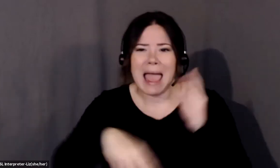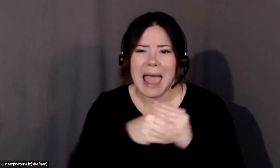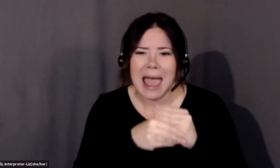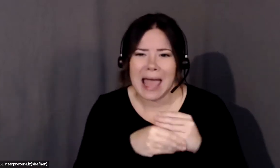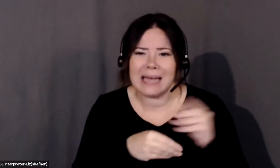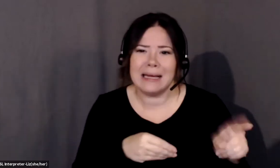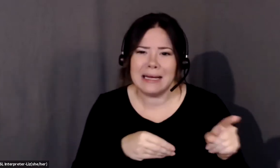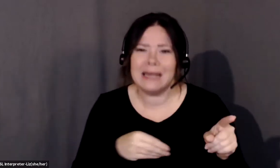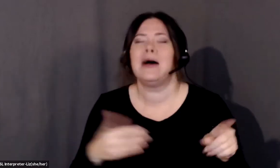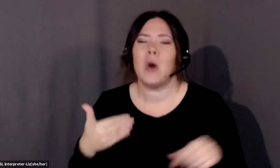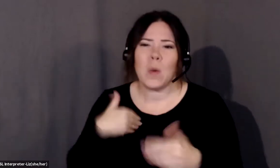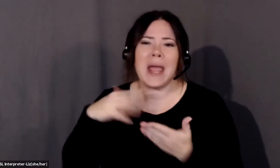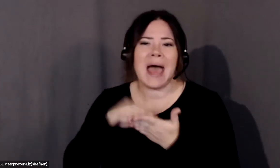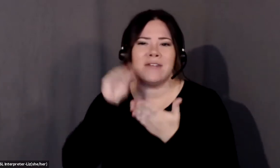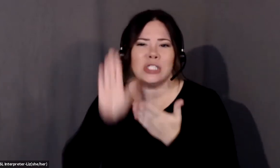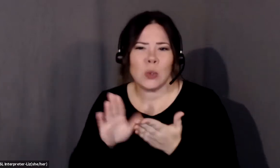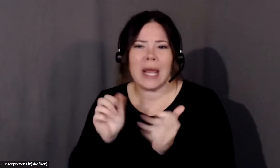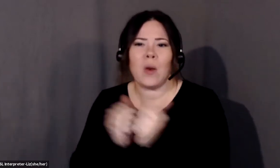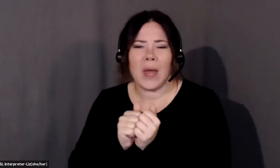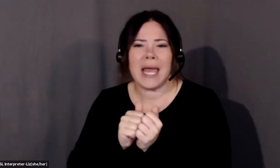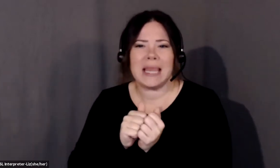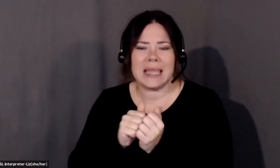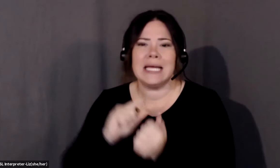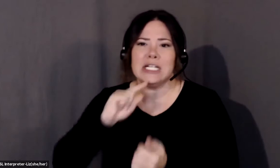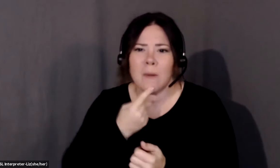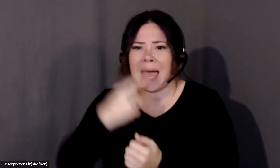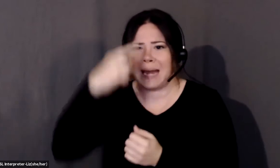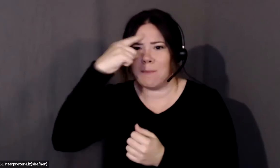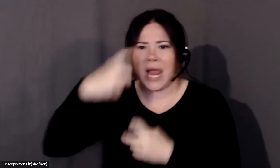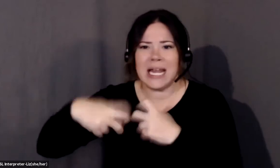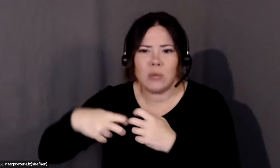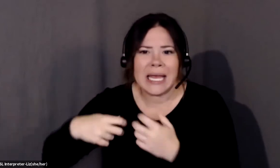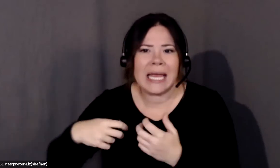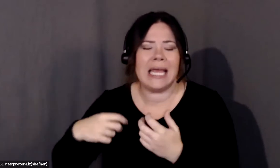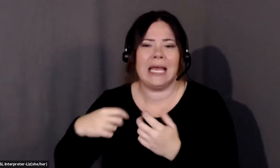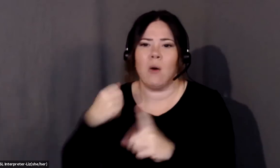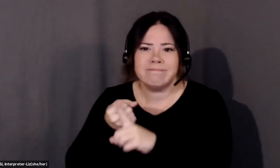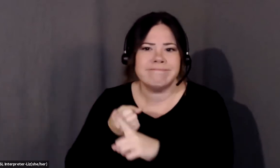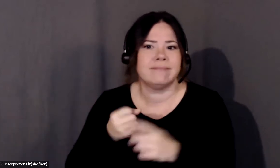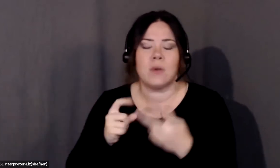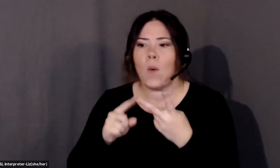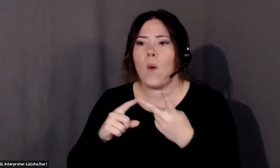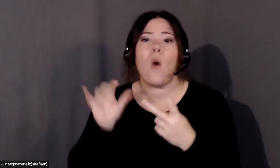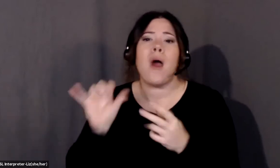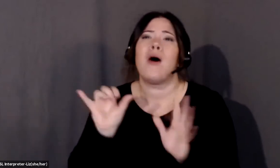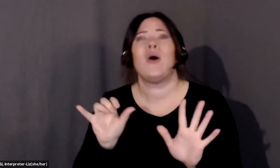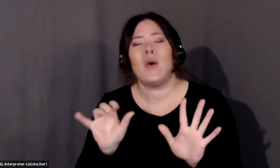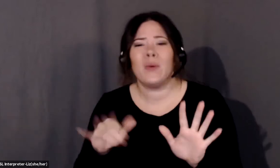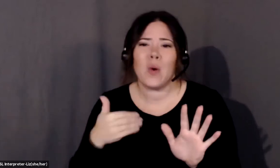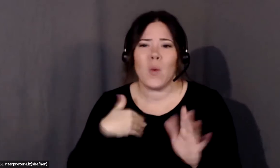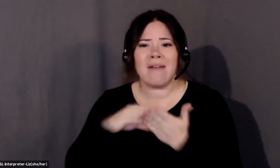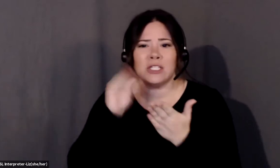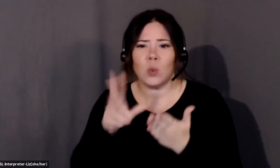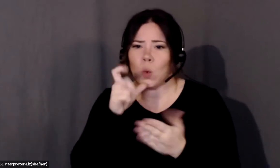we have a student with a traumatic brain injury. Oh, or, oh, we have a student who's a wheelchair